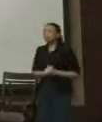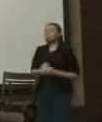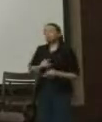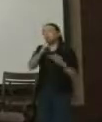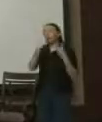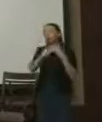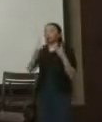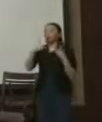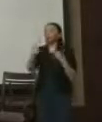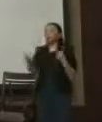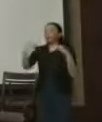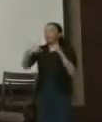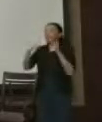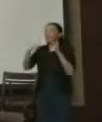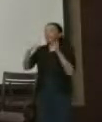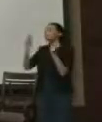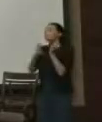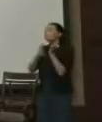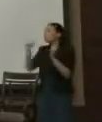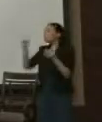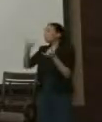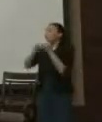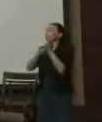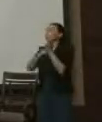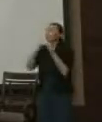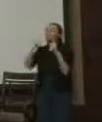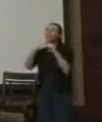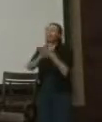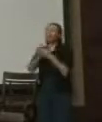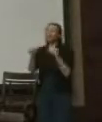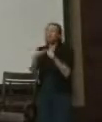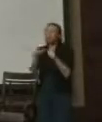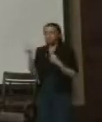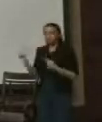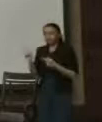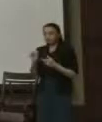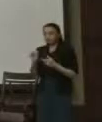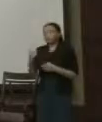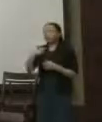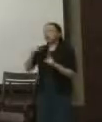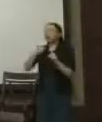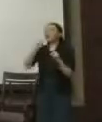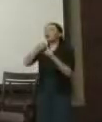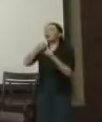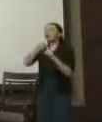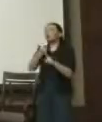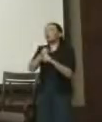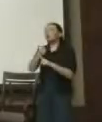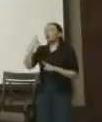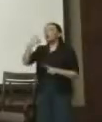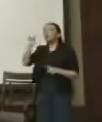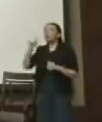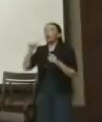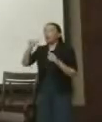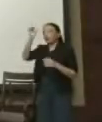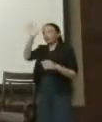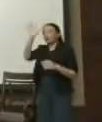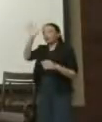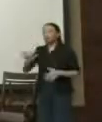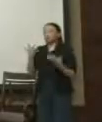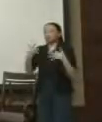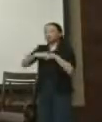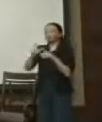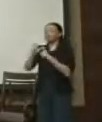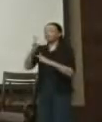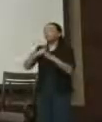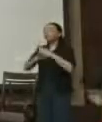Also joining us virtually, Ms. Smita Sadashivan, a self-advocate for cross-disability rights in India and